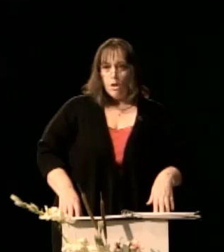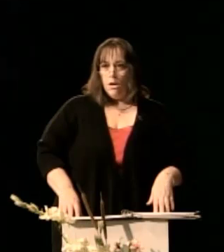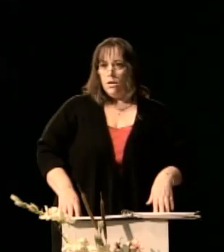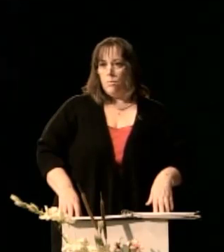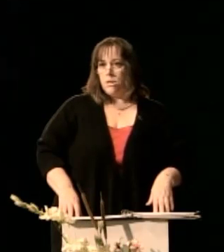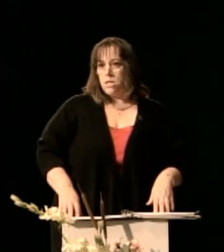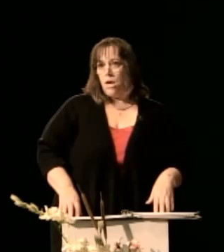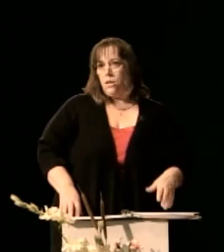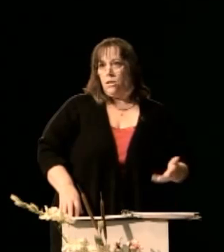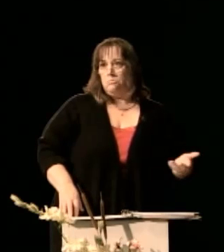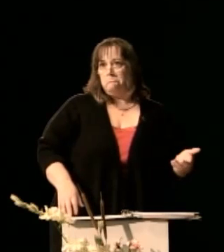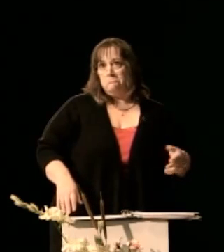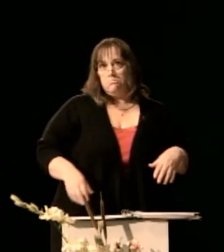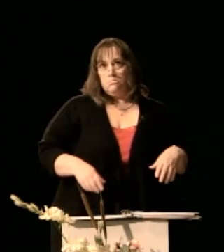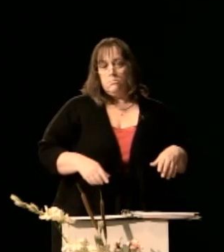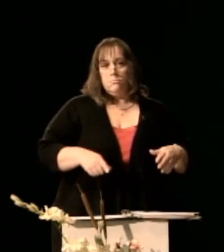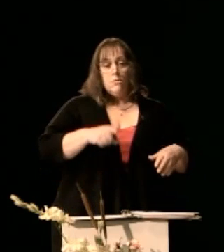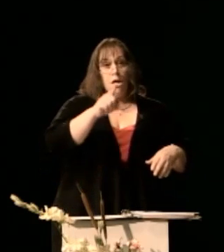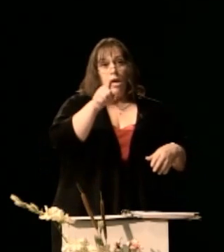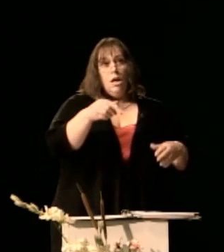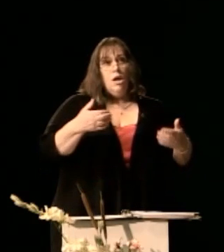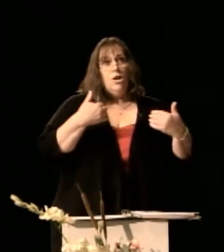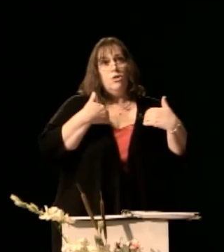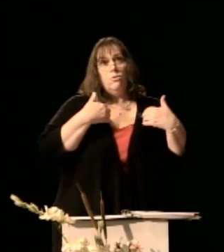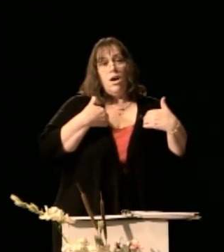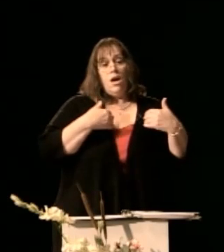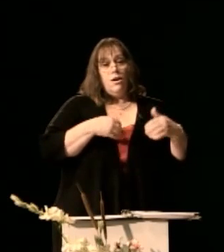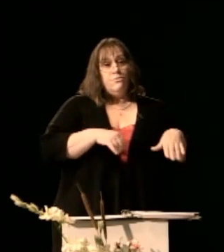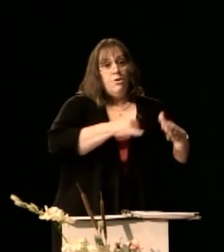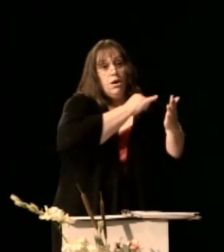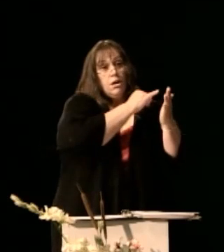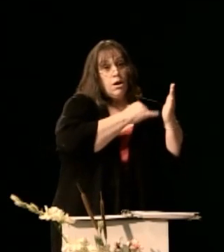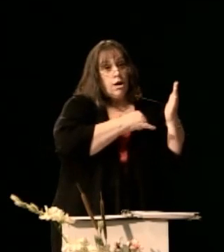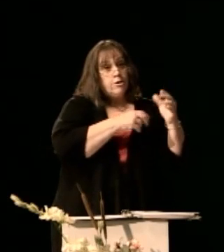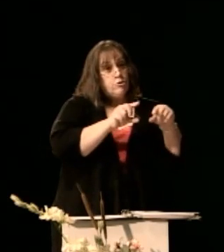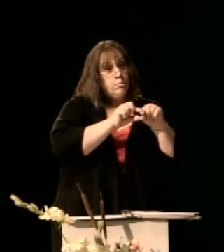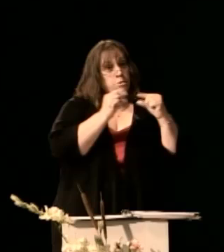You might tell them, you have art group,